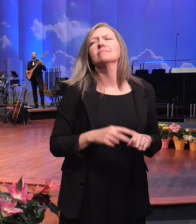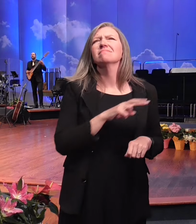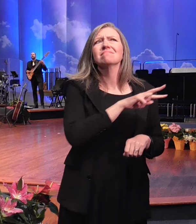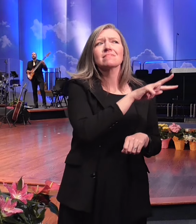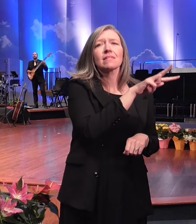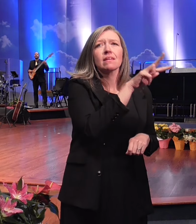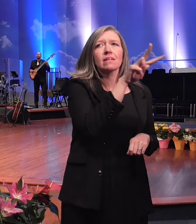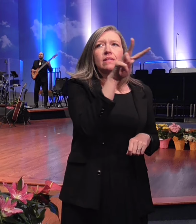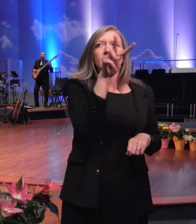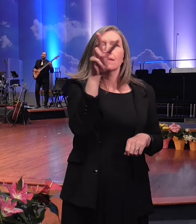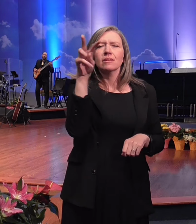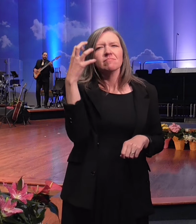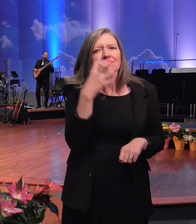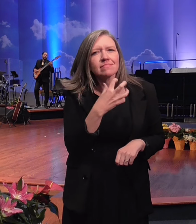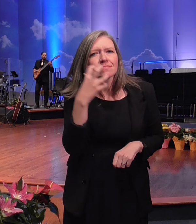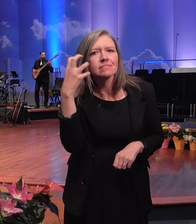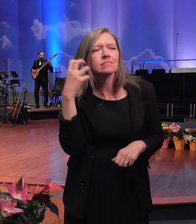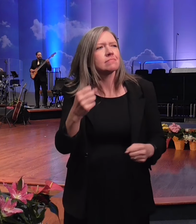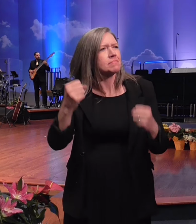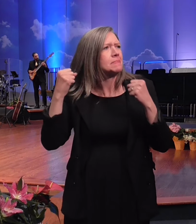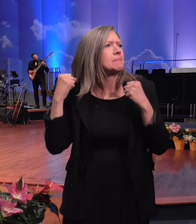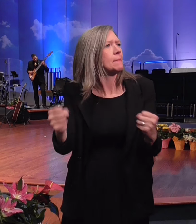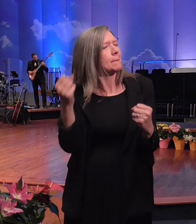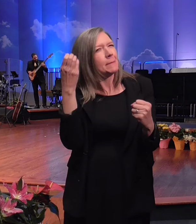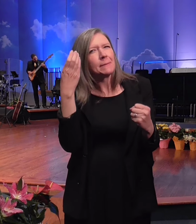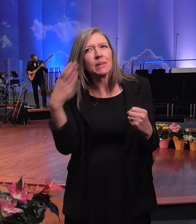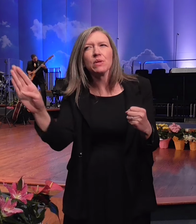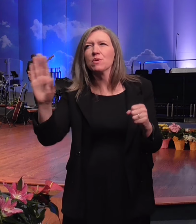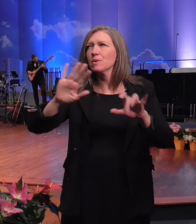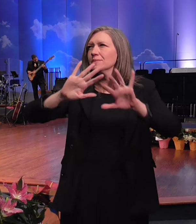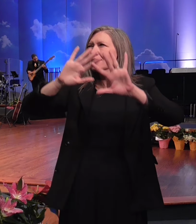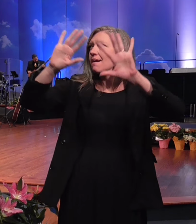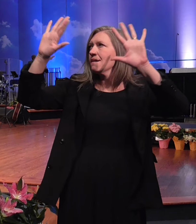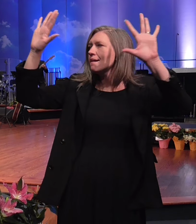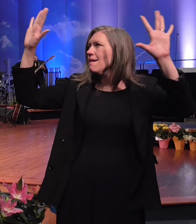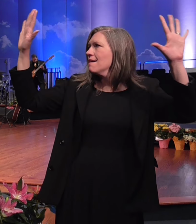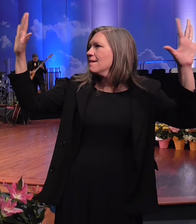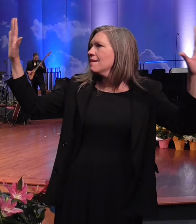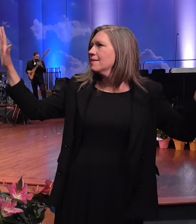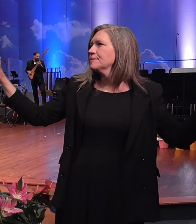Look all around, there's nothing but blue